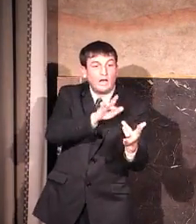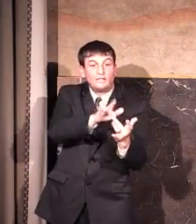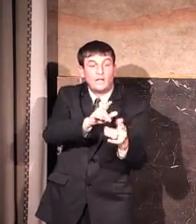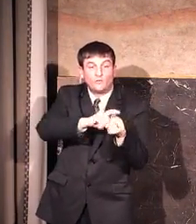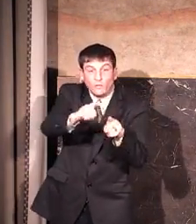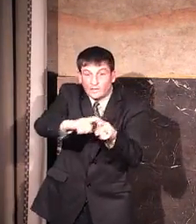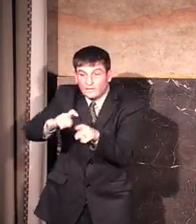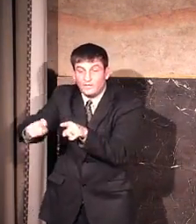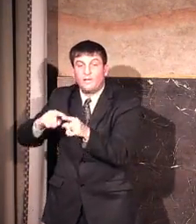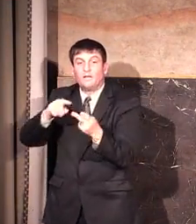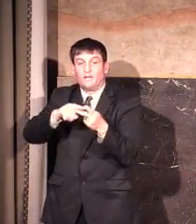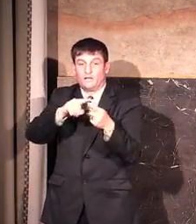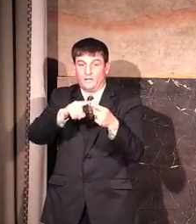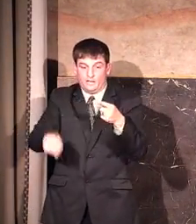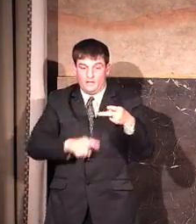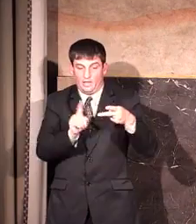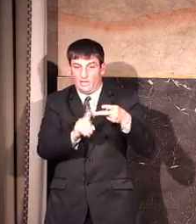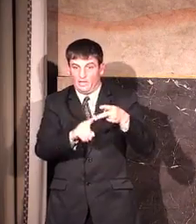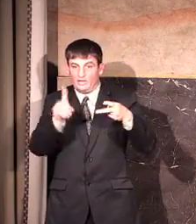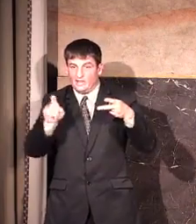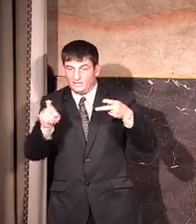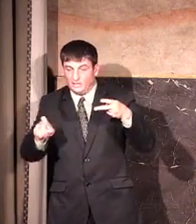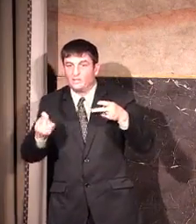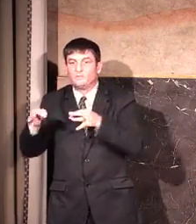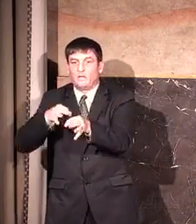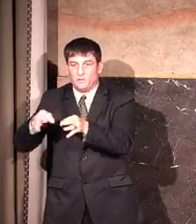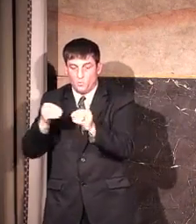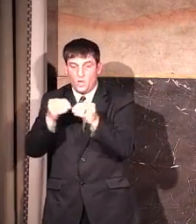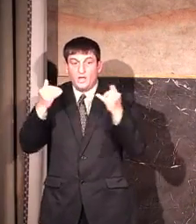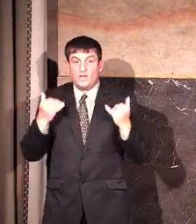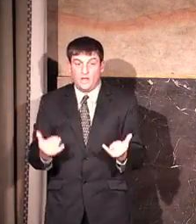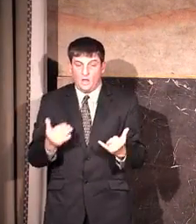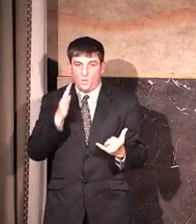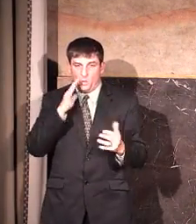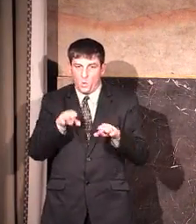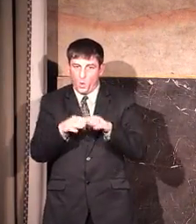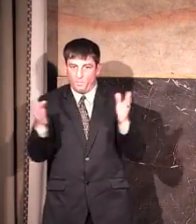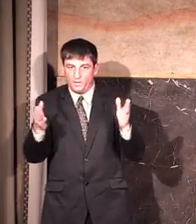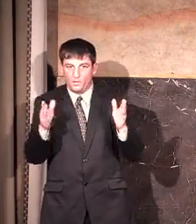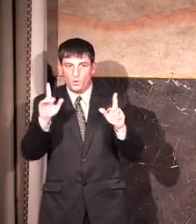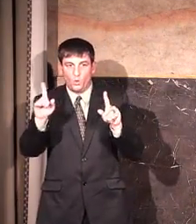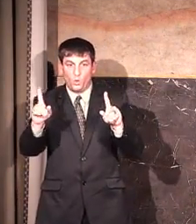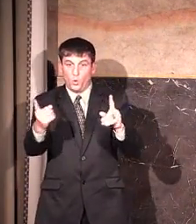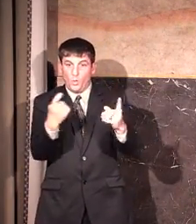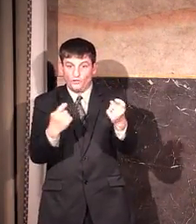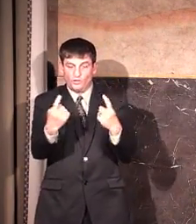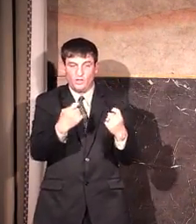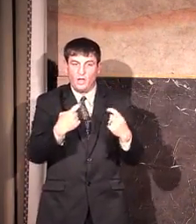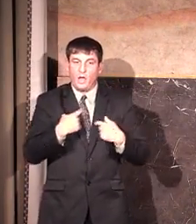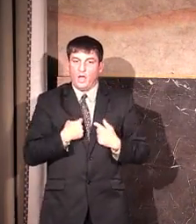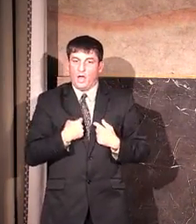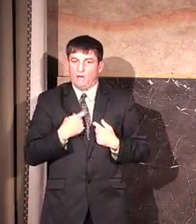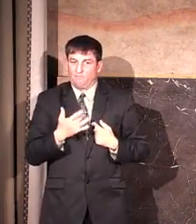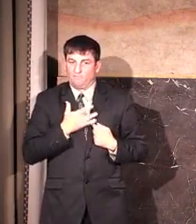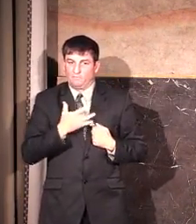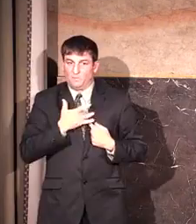that, I'm going to ask for questions. And I suspect most of your questions are going to go